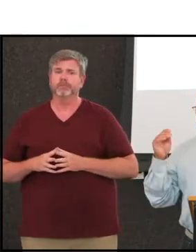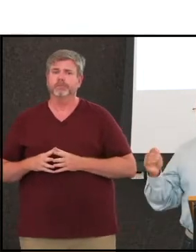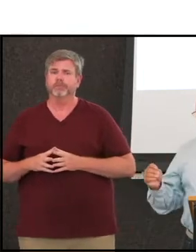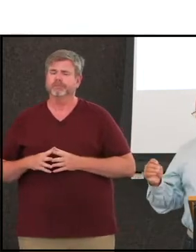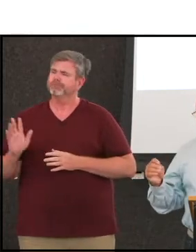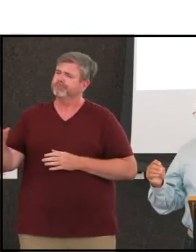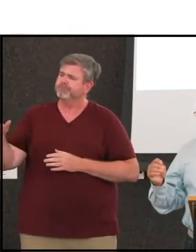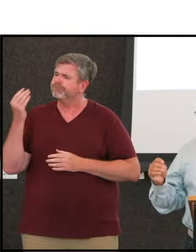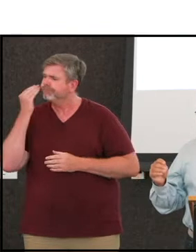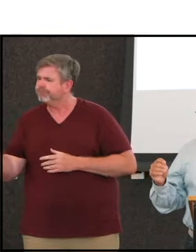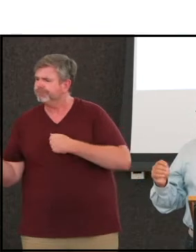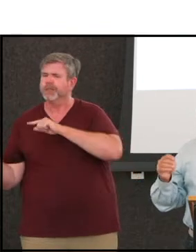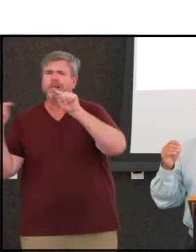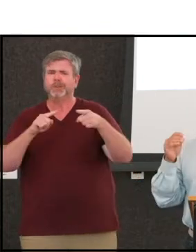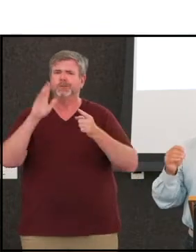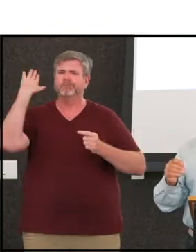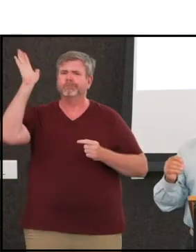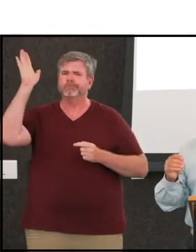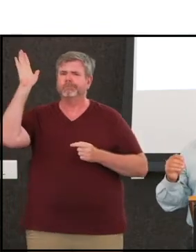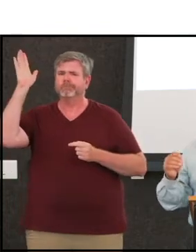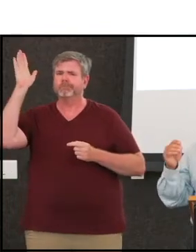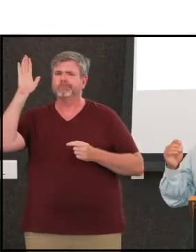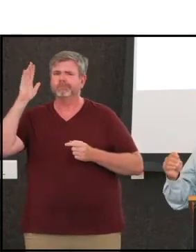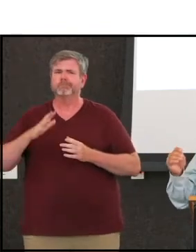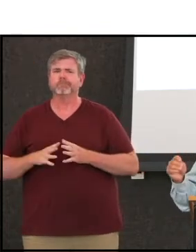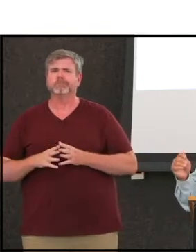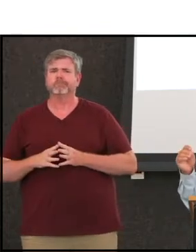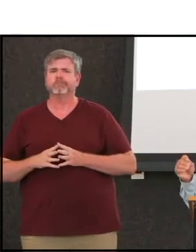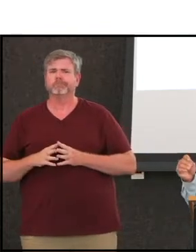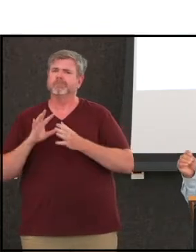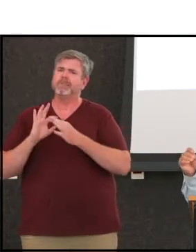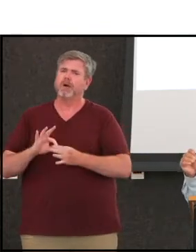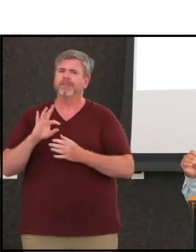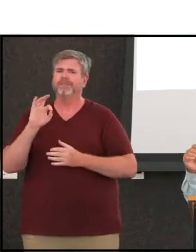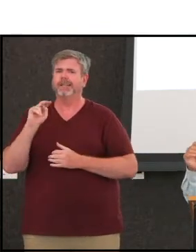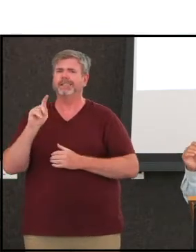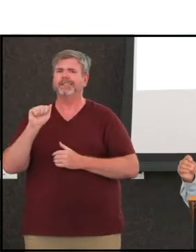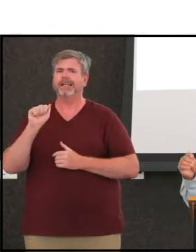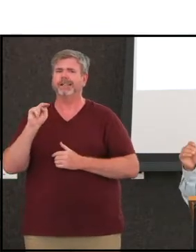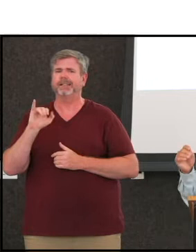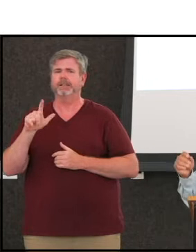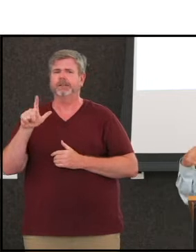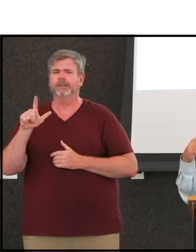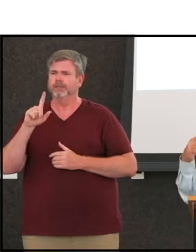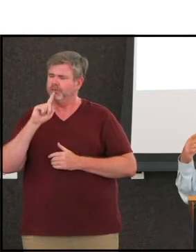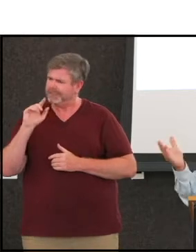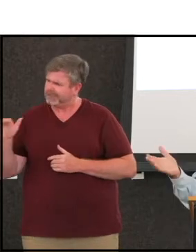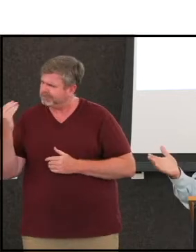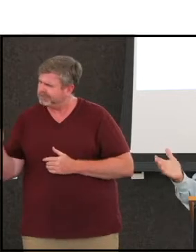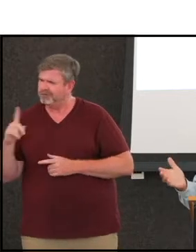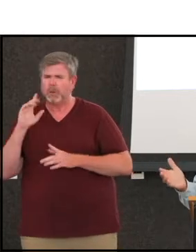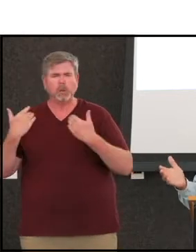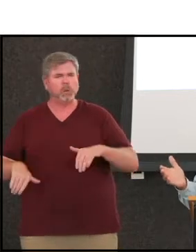about fentanyl. And you could tell them this is a very deadly, serious drug that's being